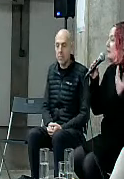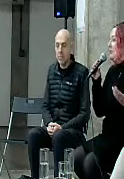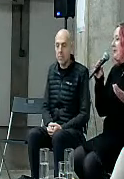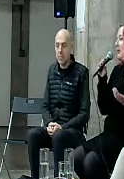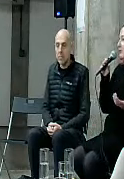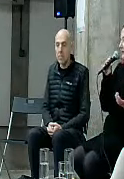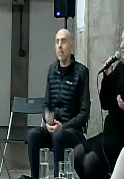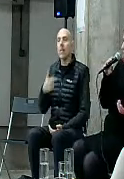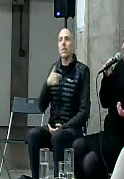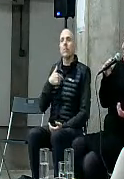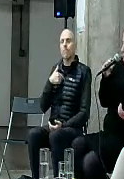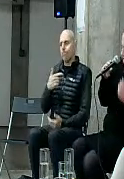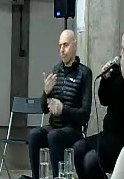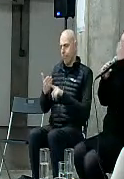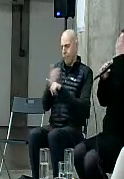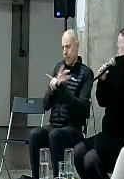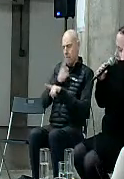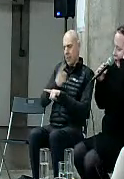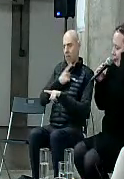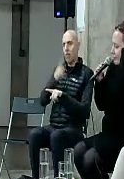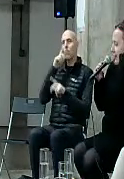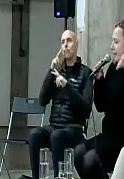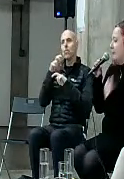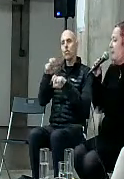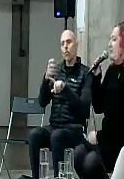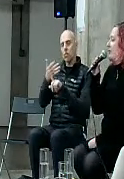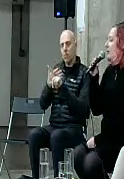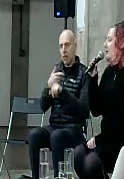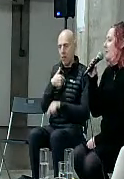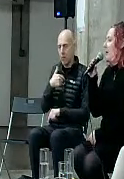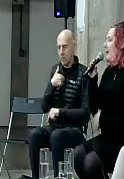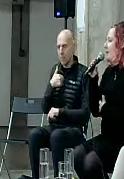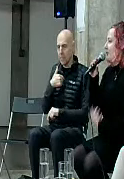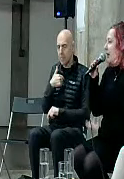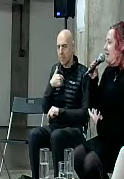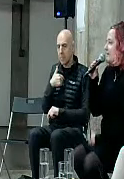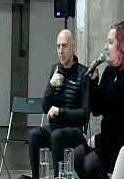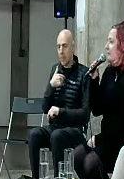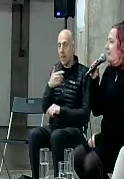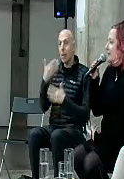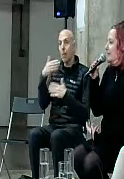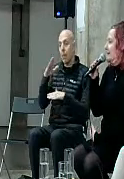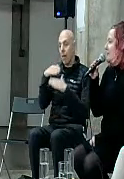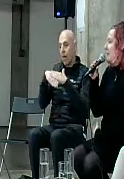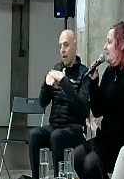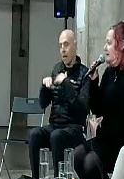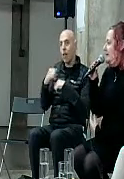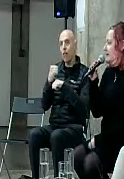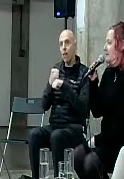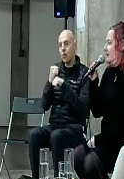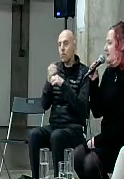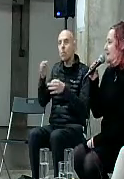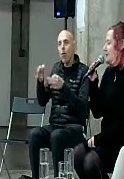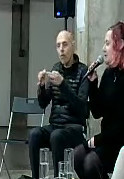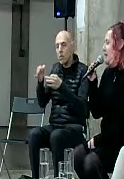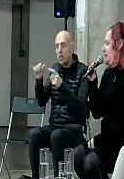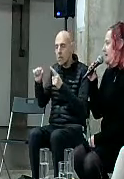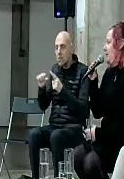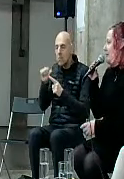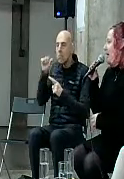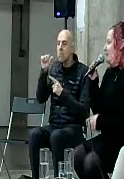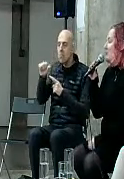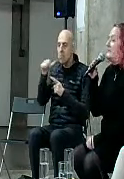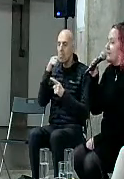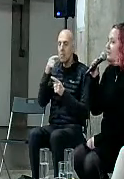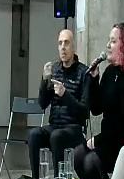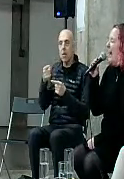so I come from a research background. I've done my undergrad in politics and my master's in domestic and sexual violence,